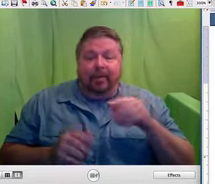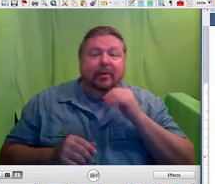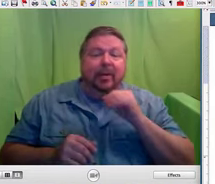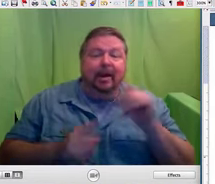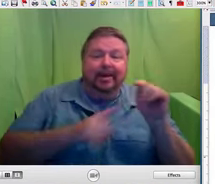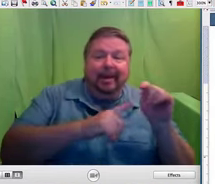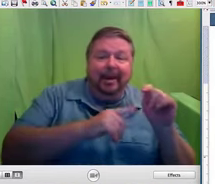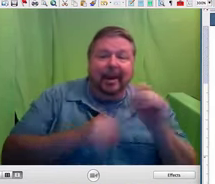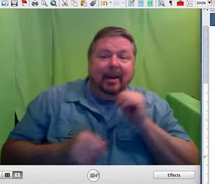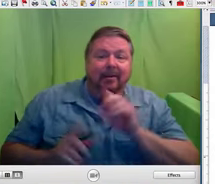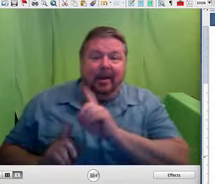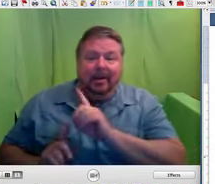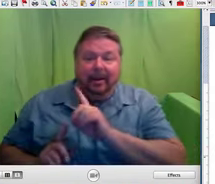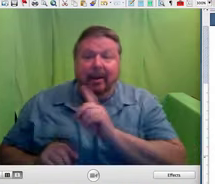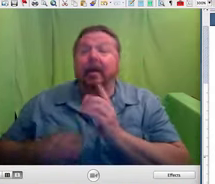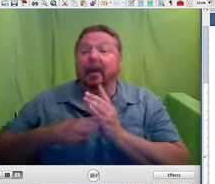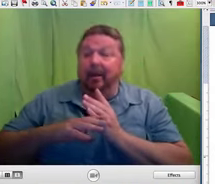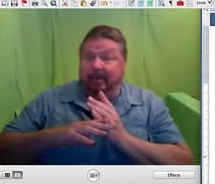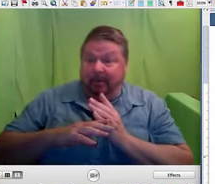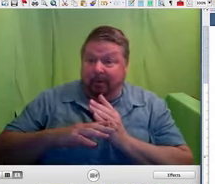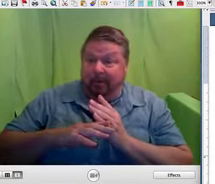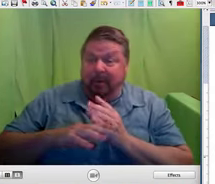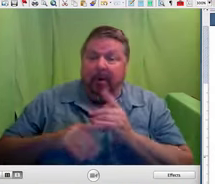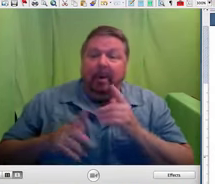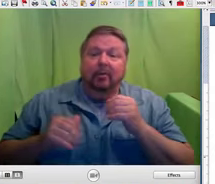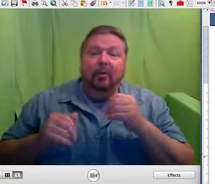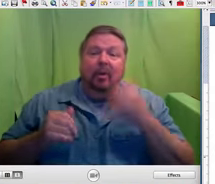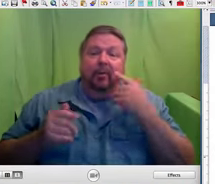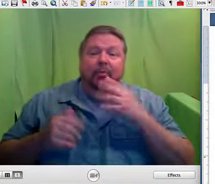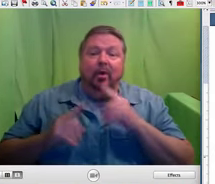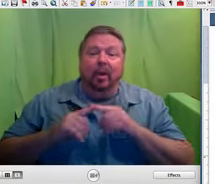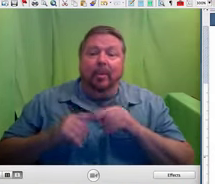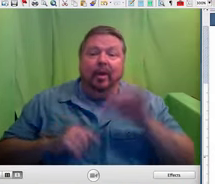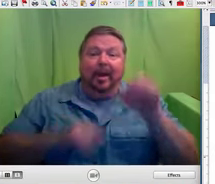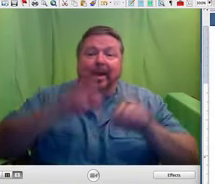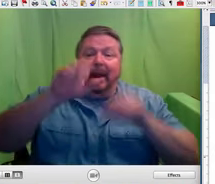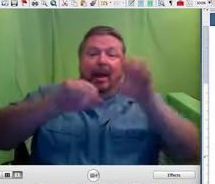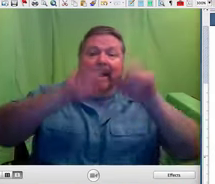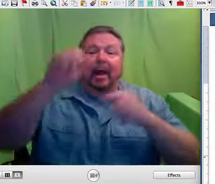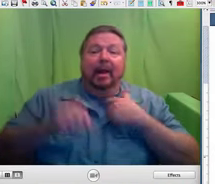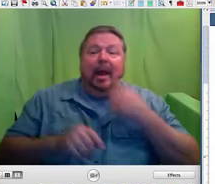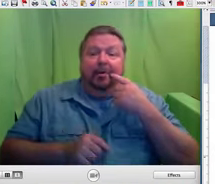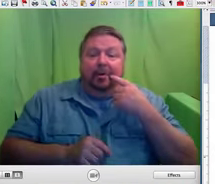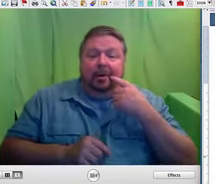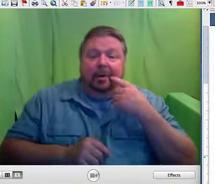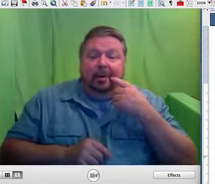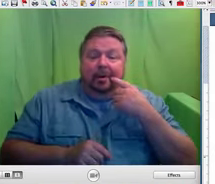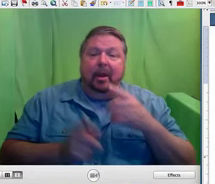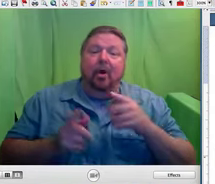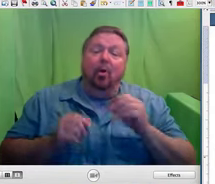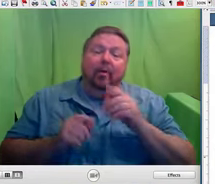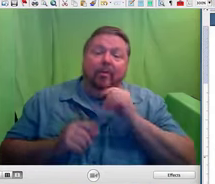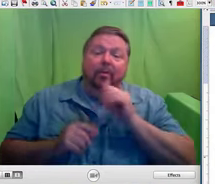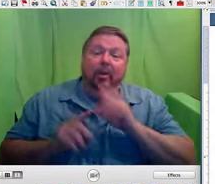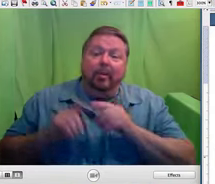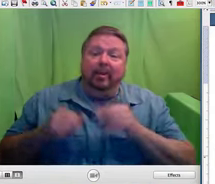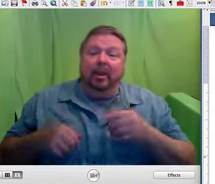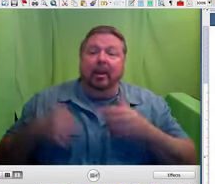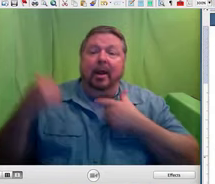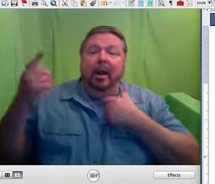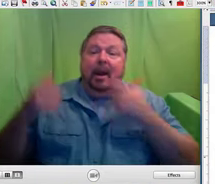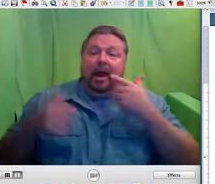flap is not a T and it's not a D, it's an in between. So if I'm talking about a ladder, or if I'm talking